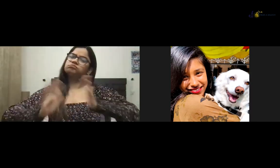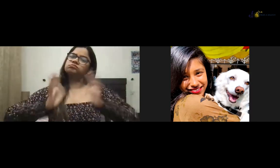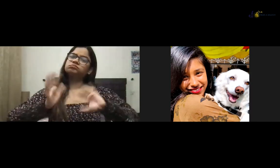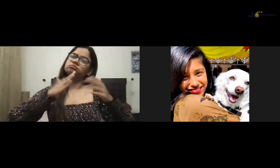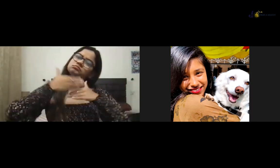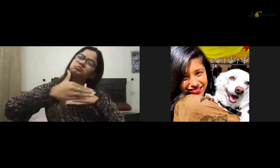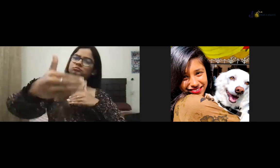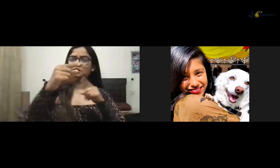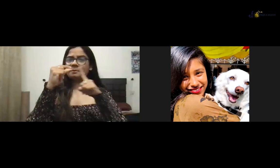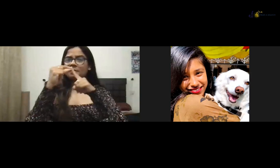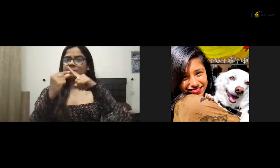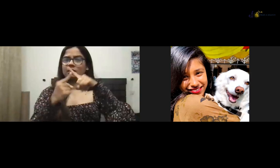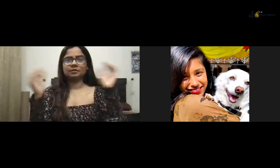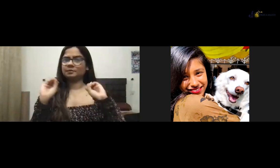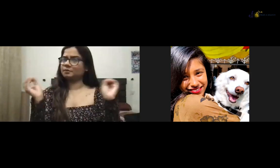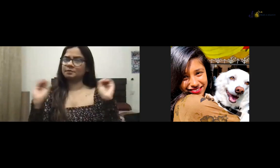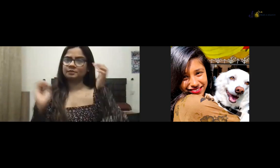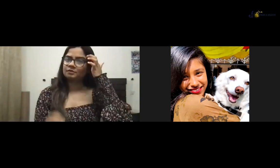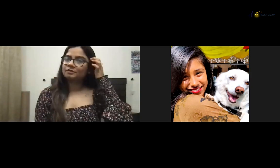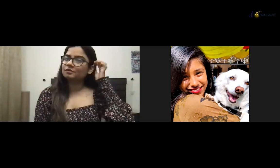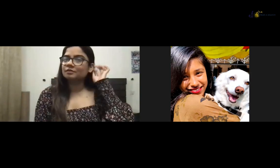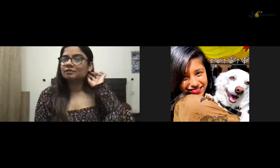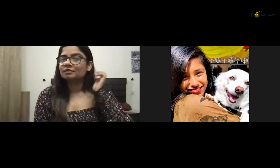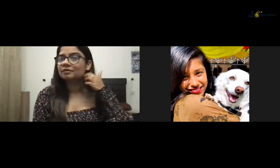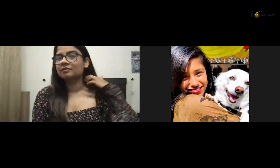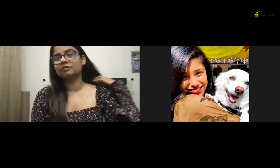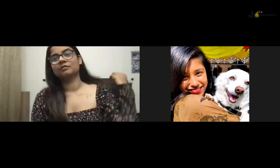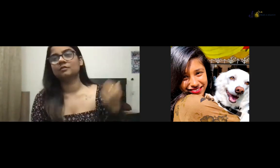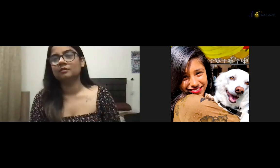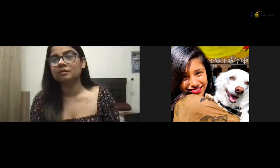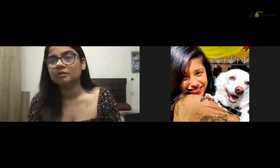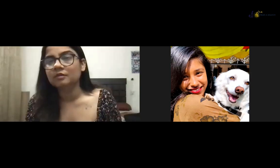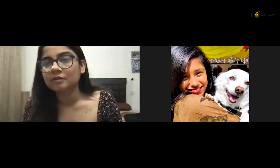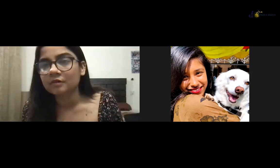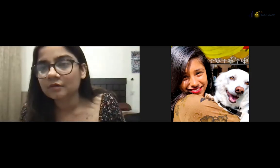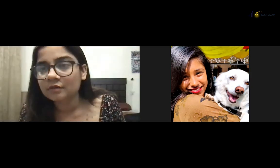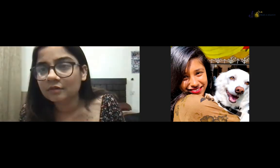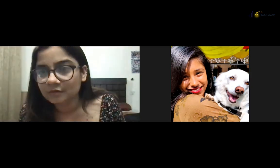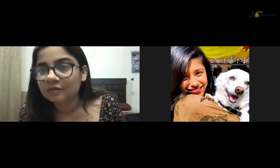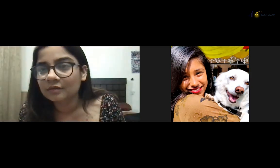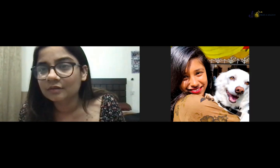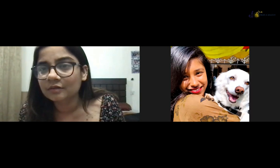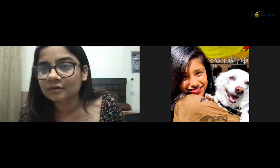if you will turn it on and off, that would be better because I can't see the speaker.